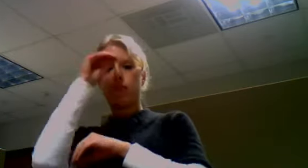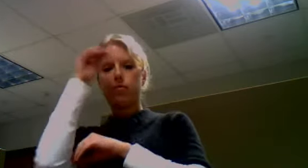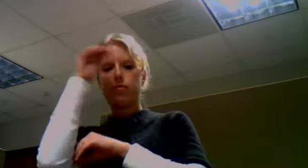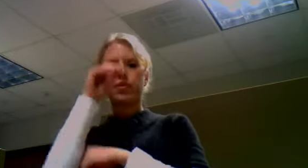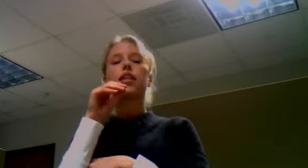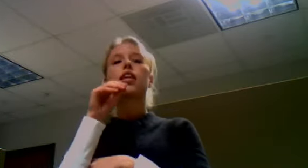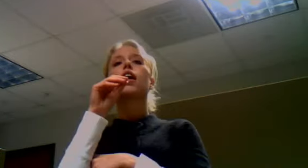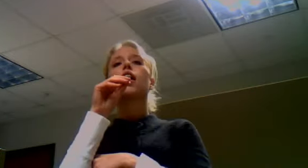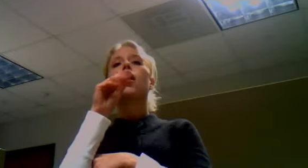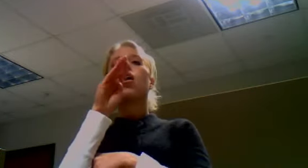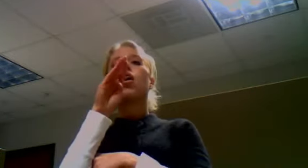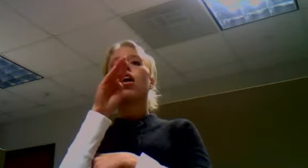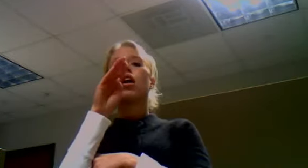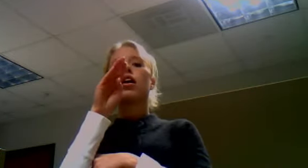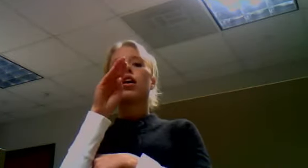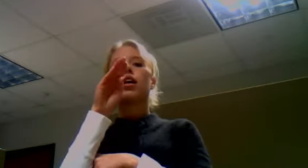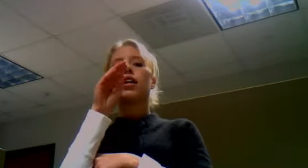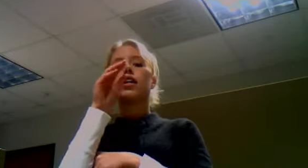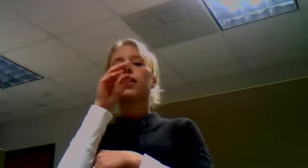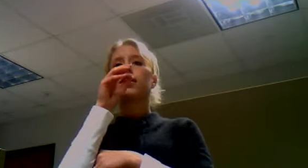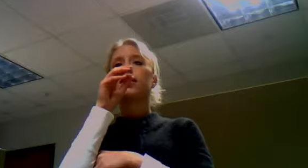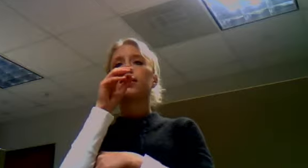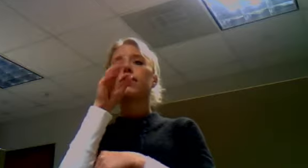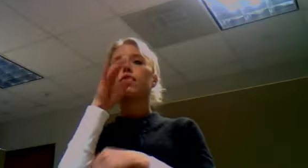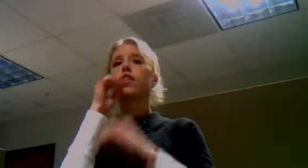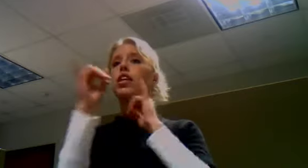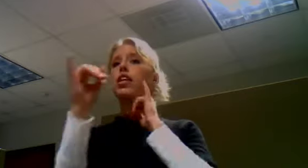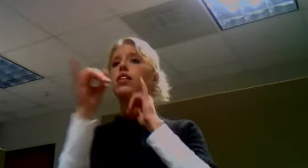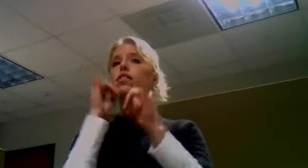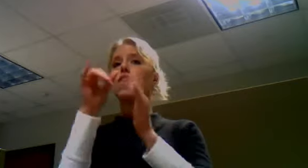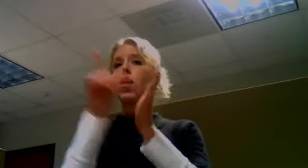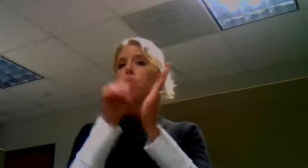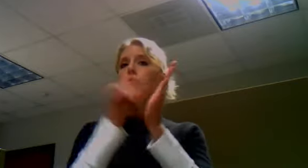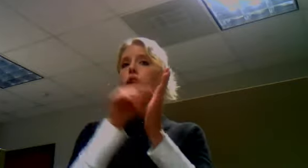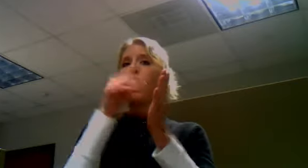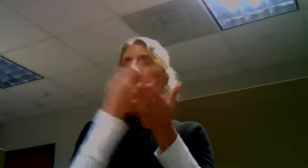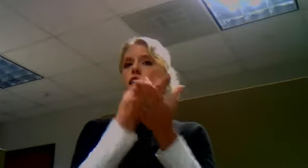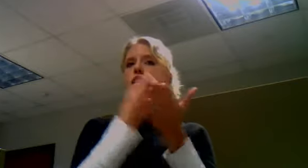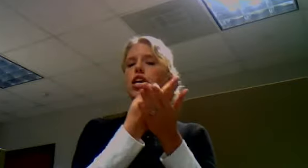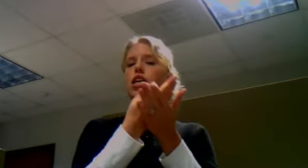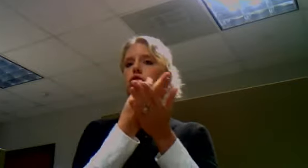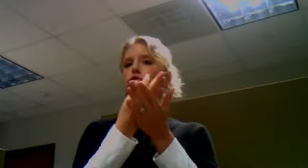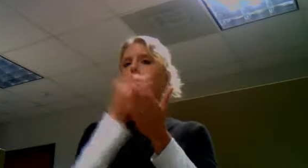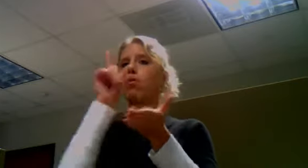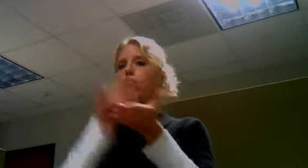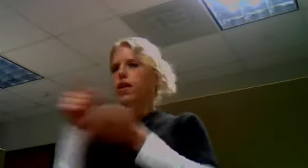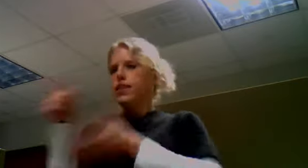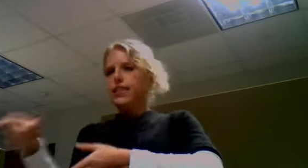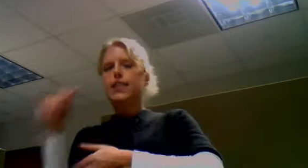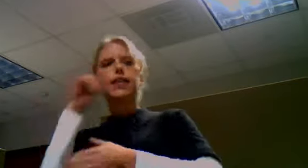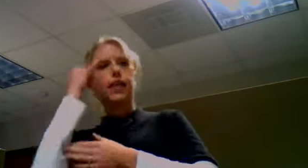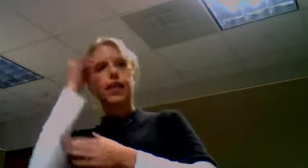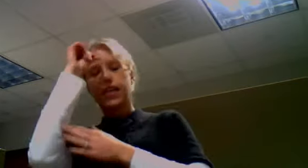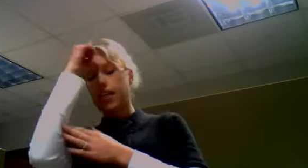agrees with that view. In an interview printed in Financial Press of India, he said that he wants to make